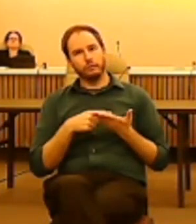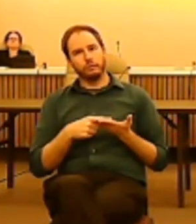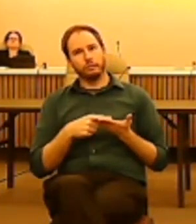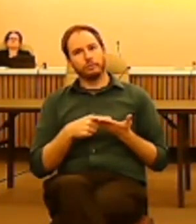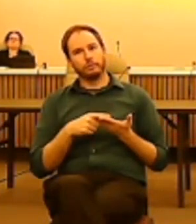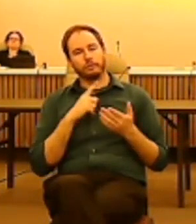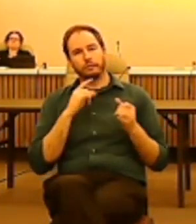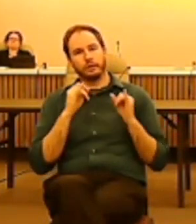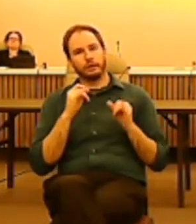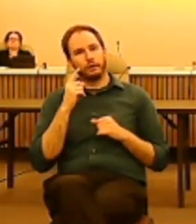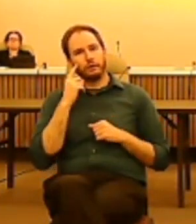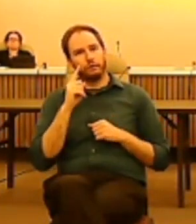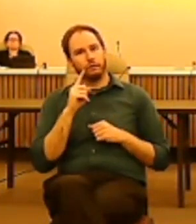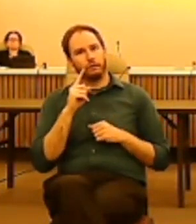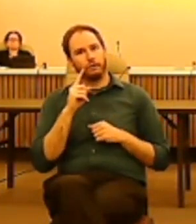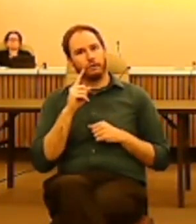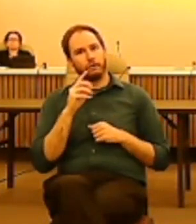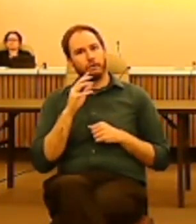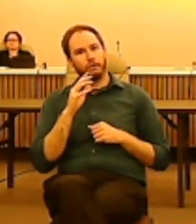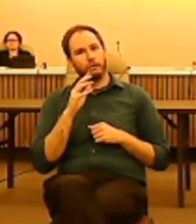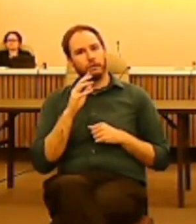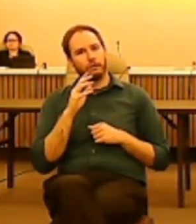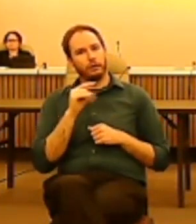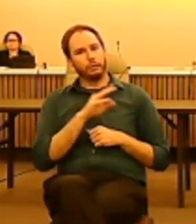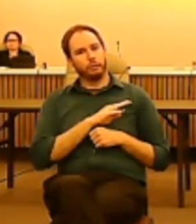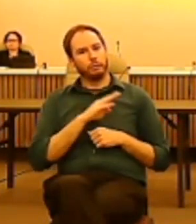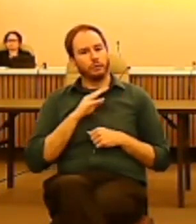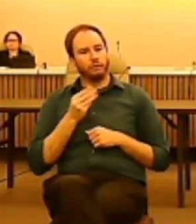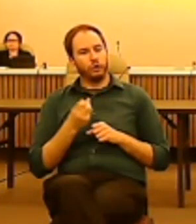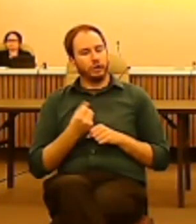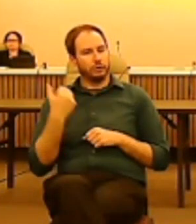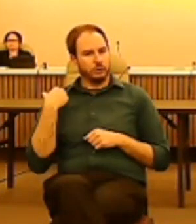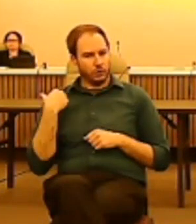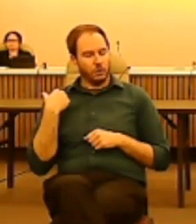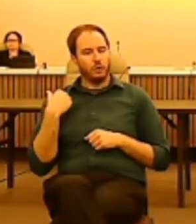my interview I was interviewing for one of the boards a few years ago,